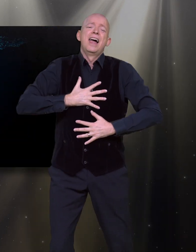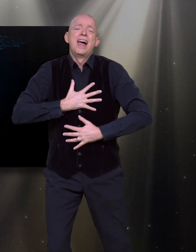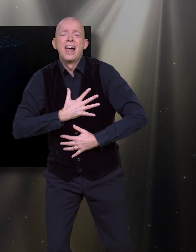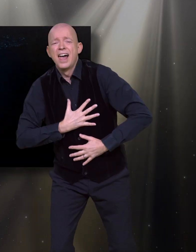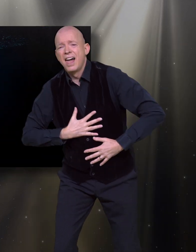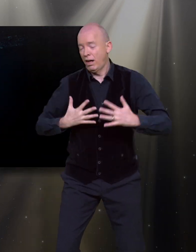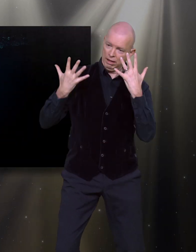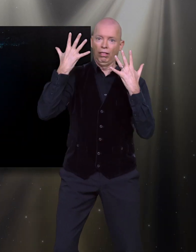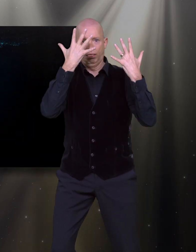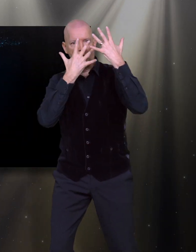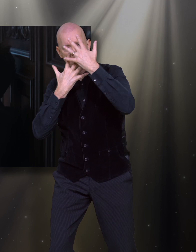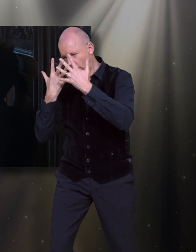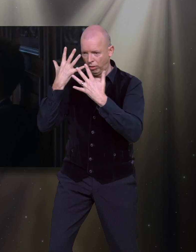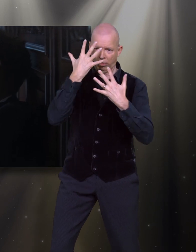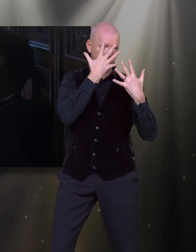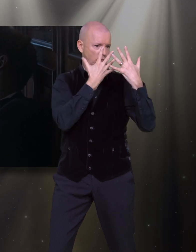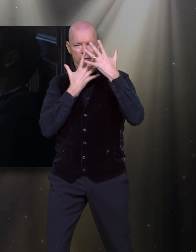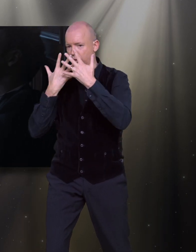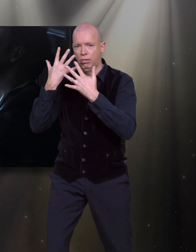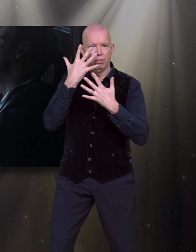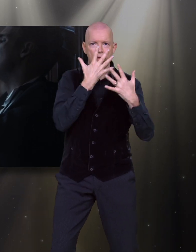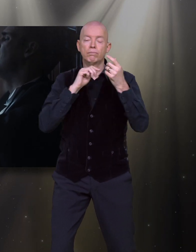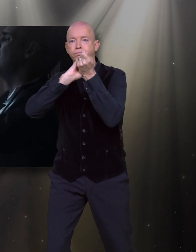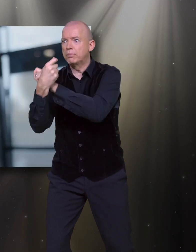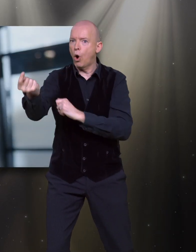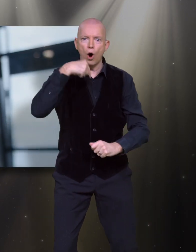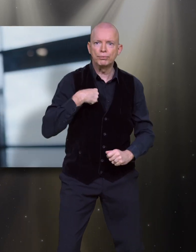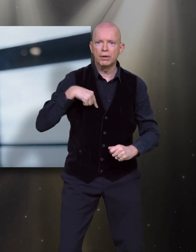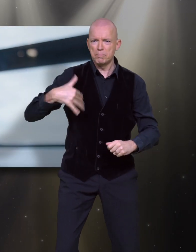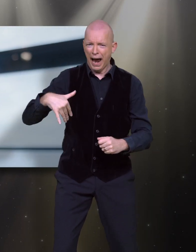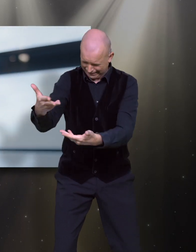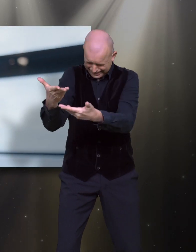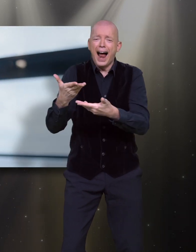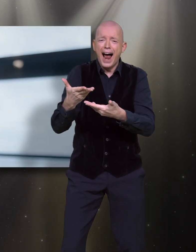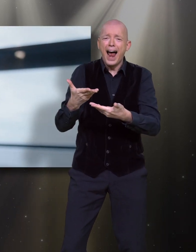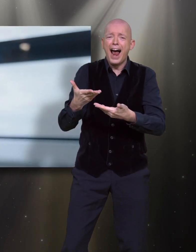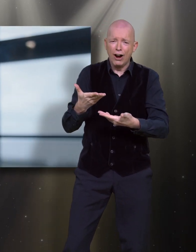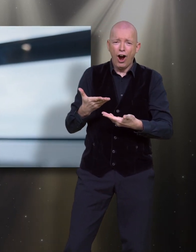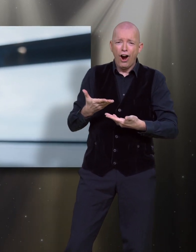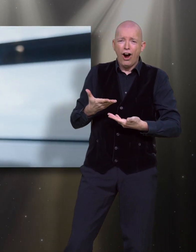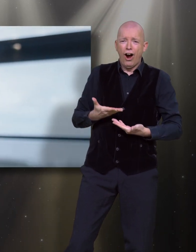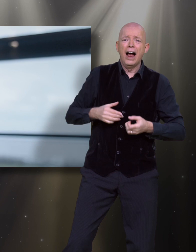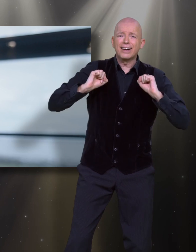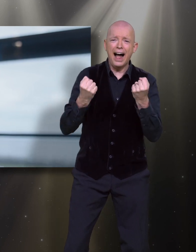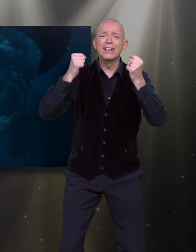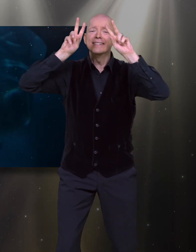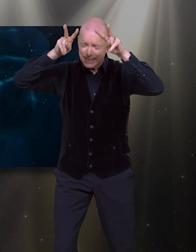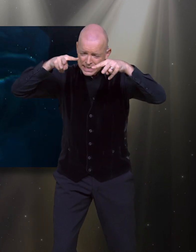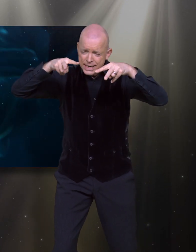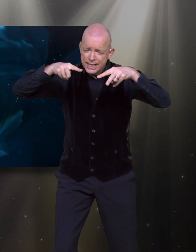feel. Even though I'm not the change to come, will hurt someone.